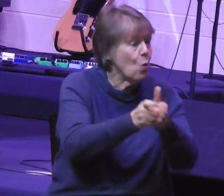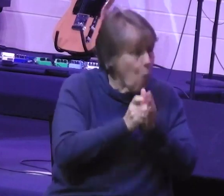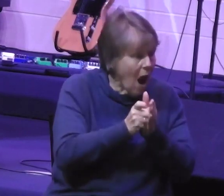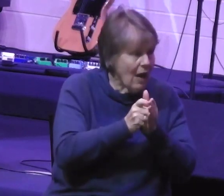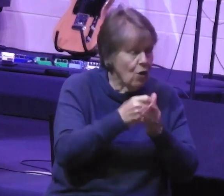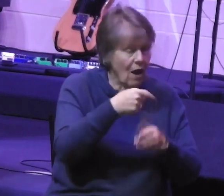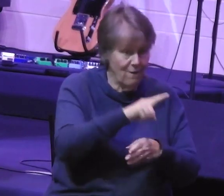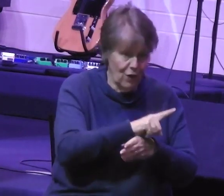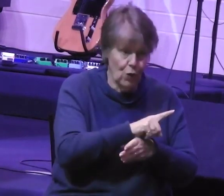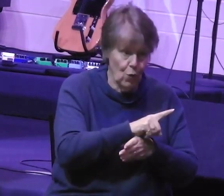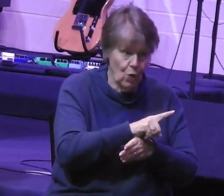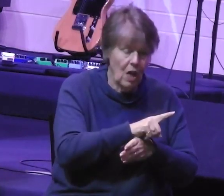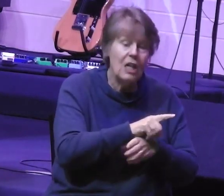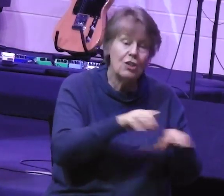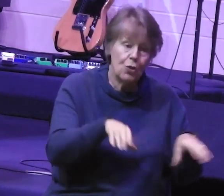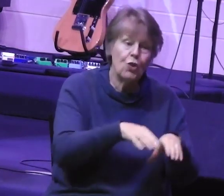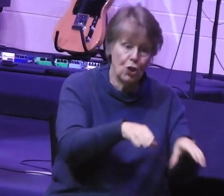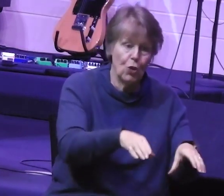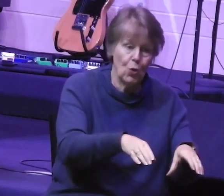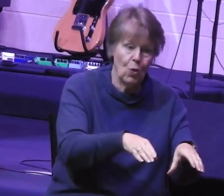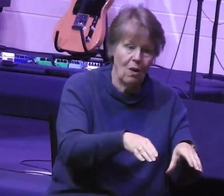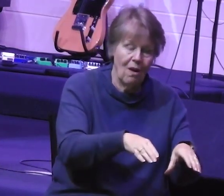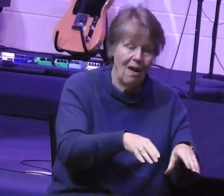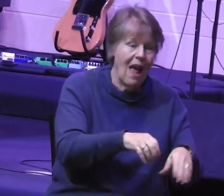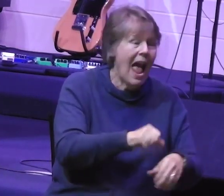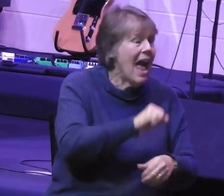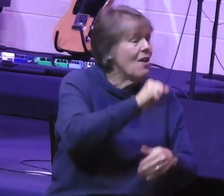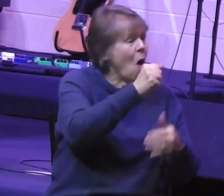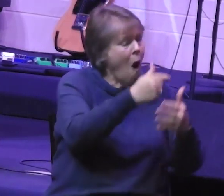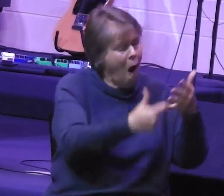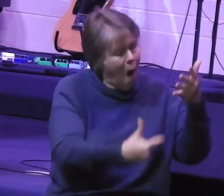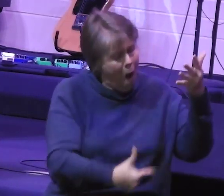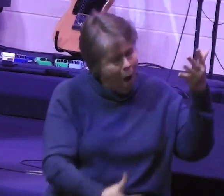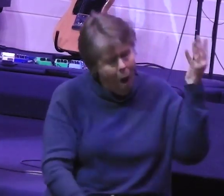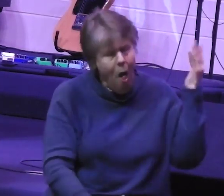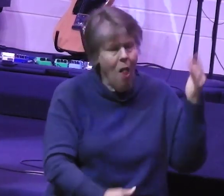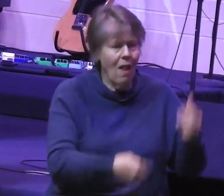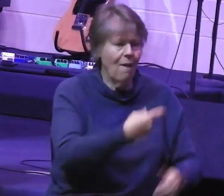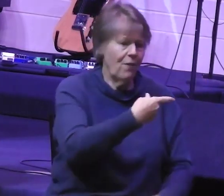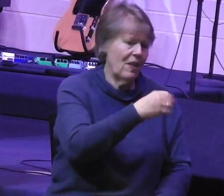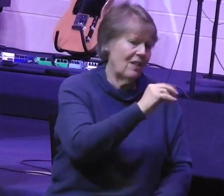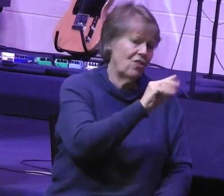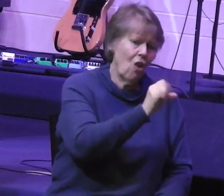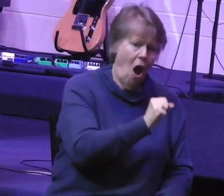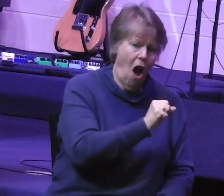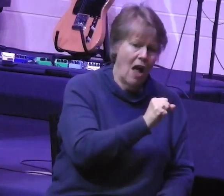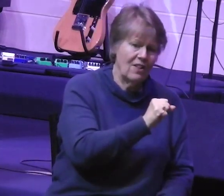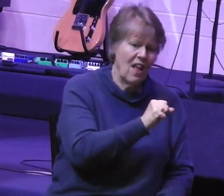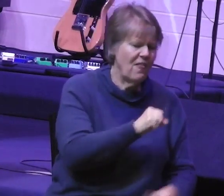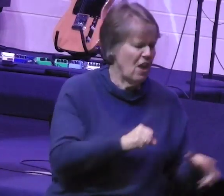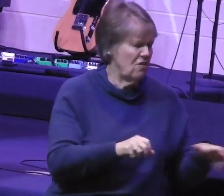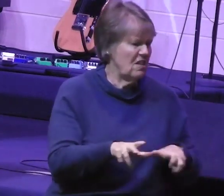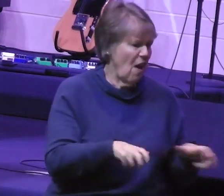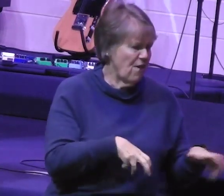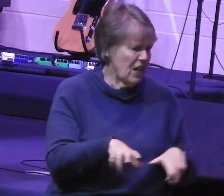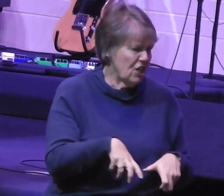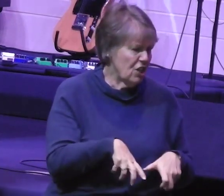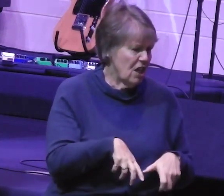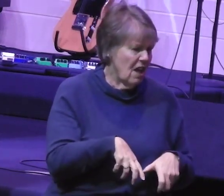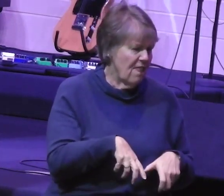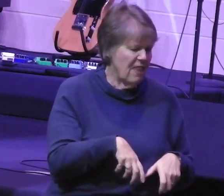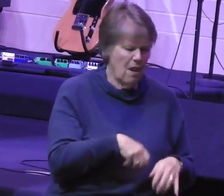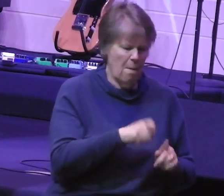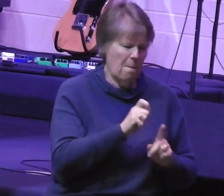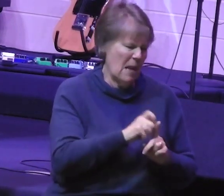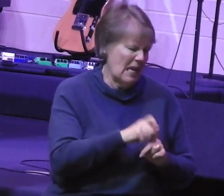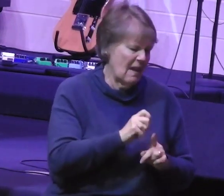on top of that, the gods, they're all kind of like picky and selfish and argumentative, and they're all fighting with one another. So their